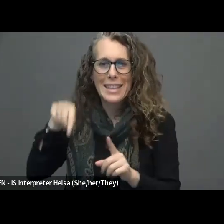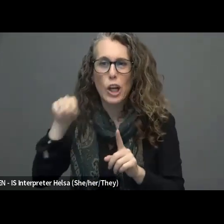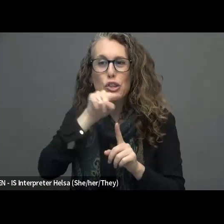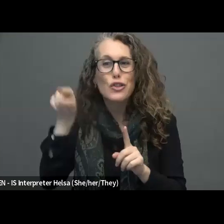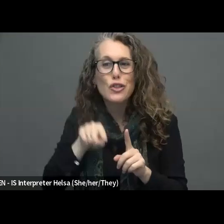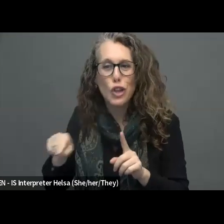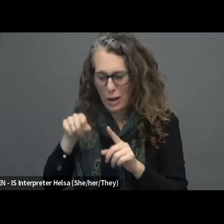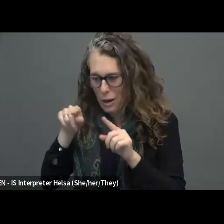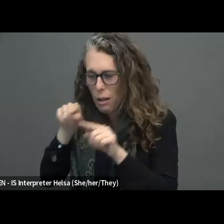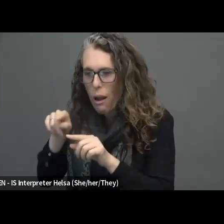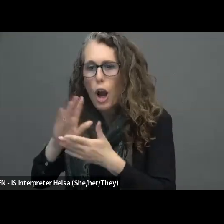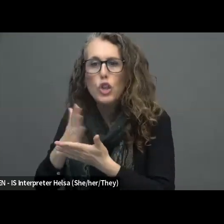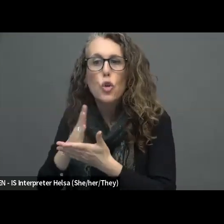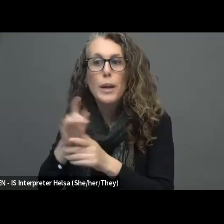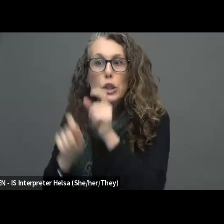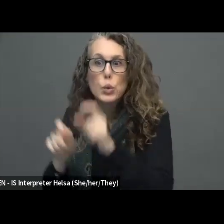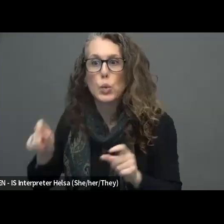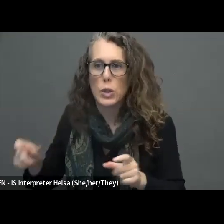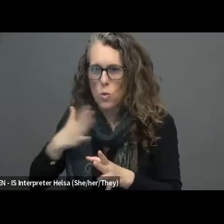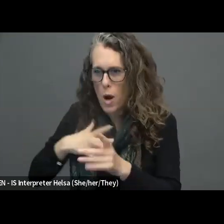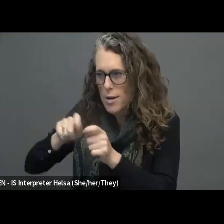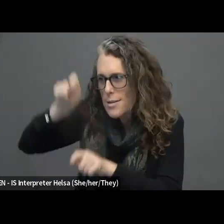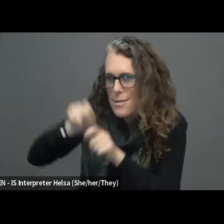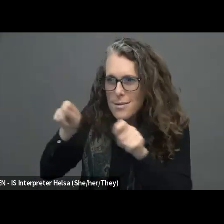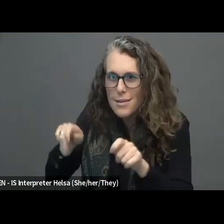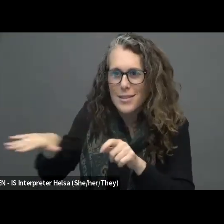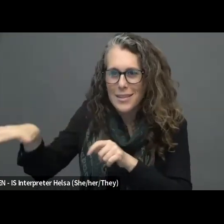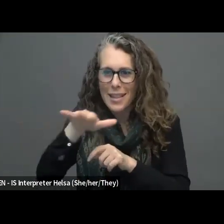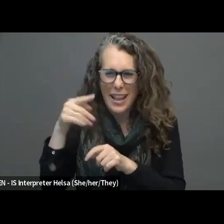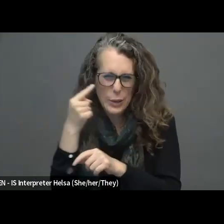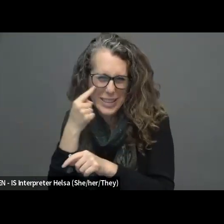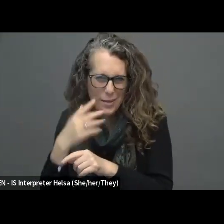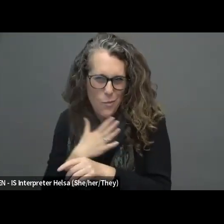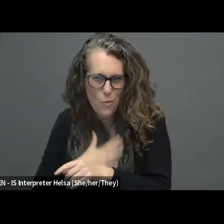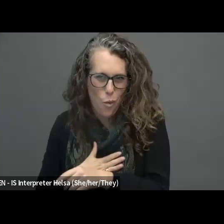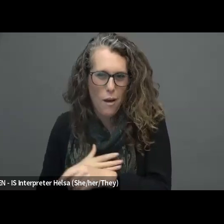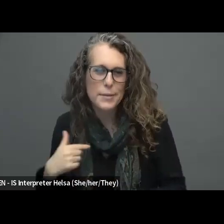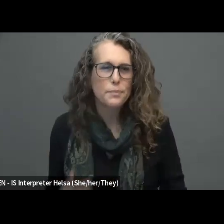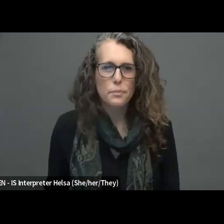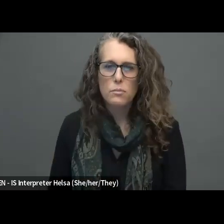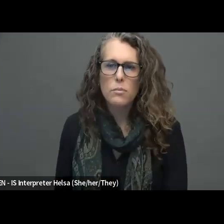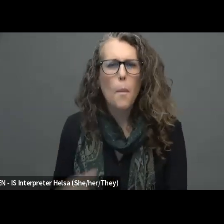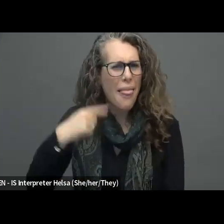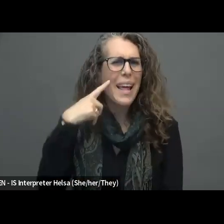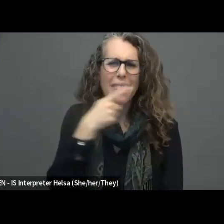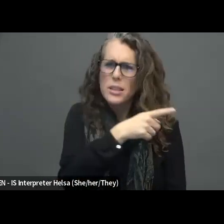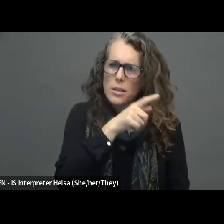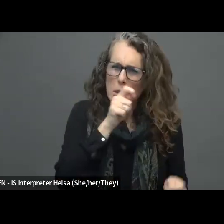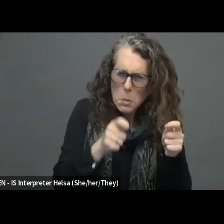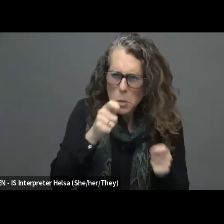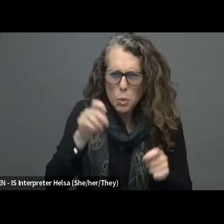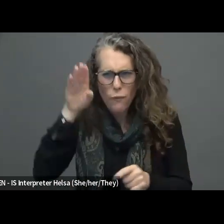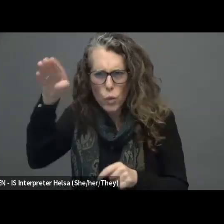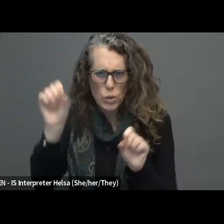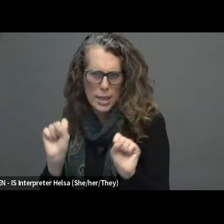as part of a larger assessment battery. So I think we have a good basis to further use it and also look into it, all those open questions we